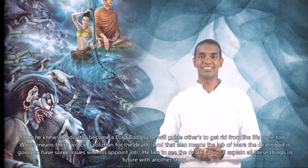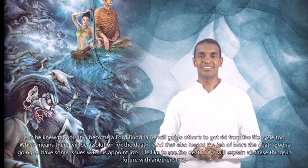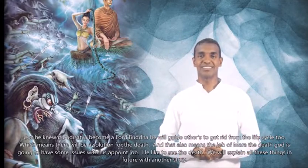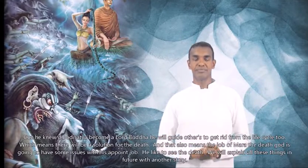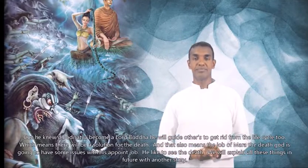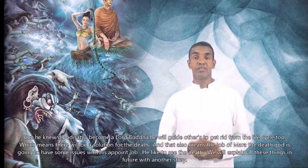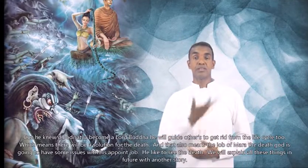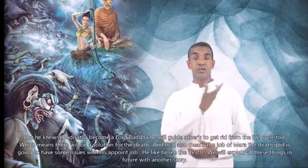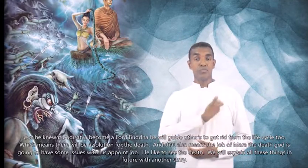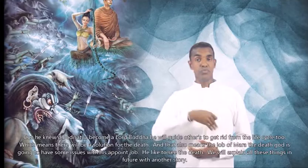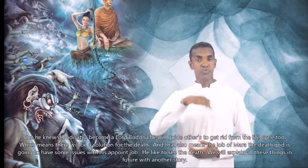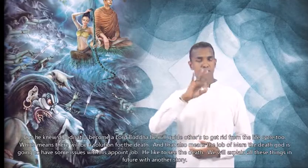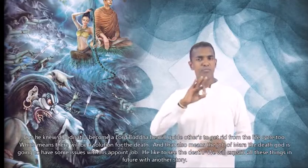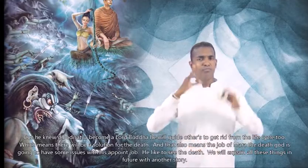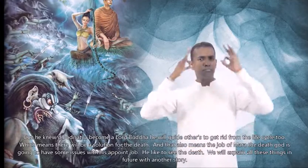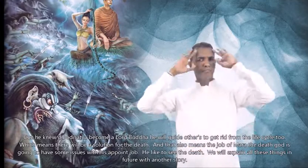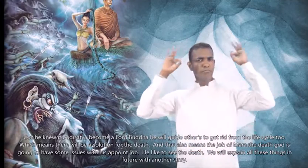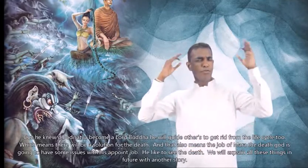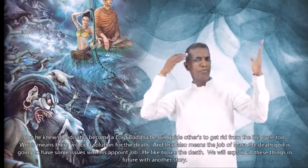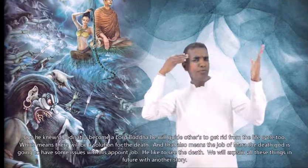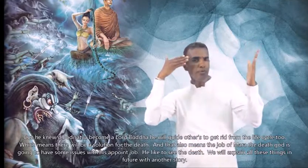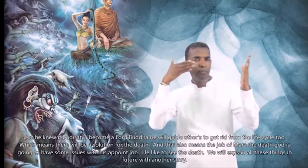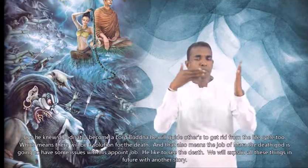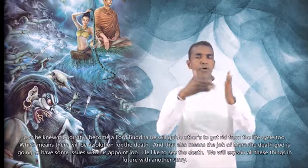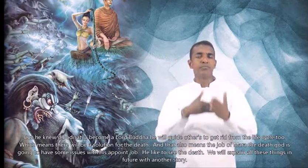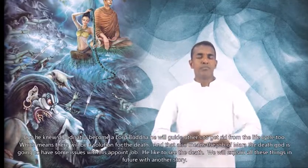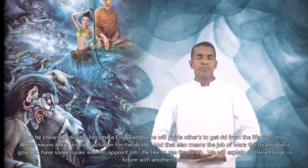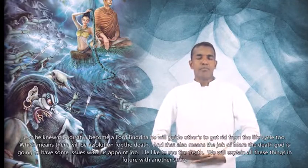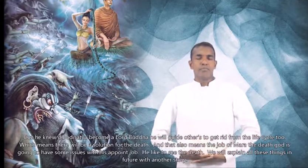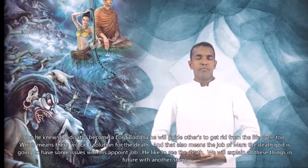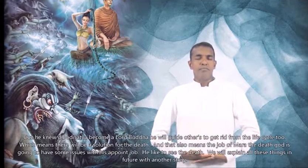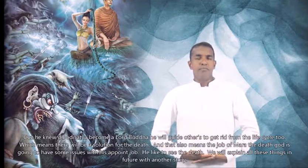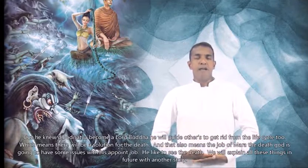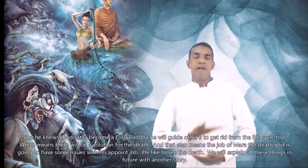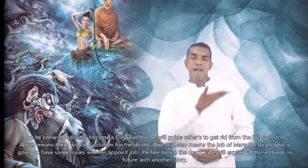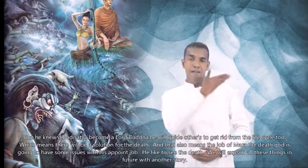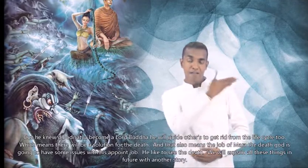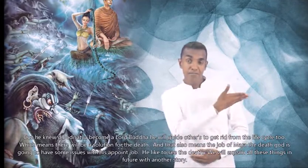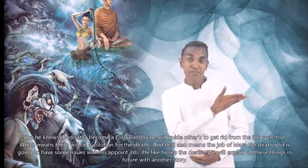god, is going to have some issues with his appointed job. He liked to see the death,